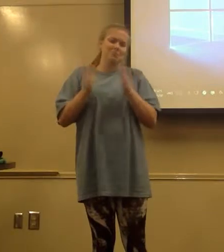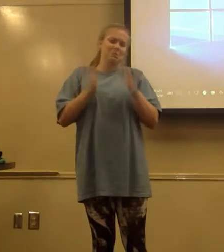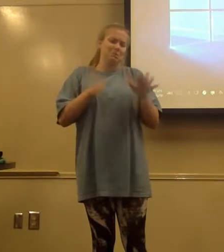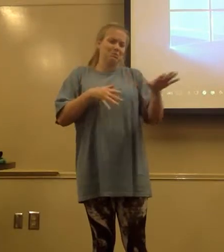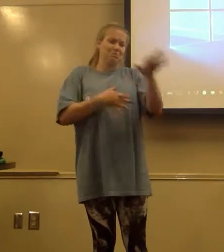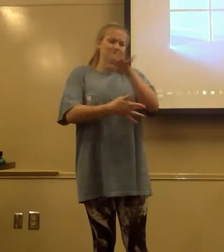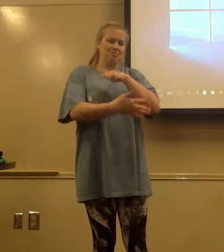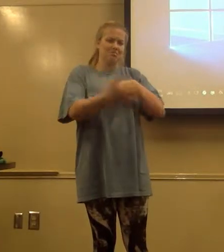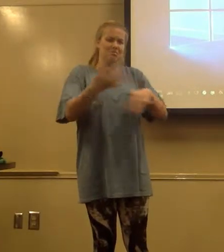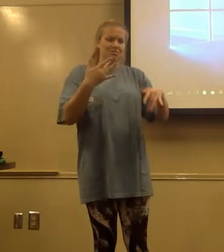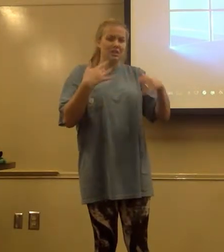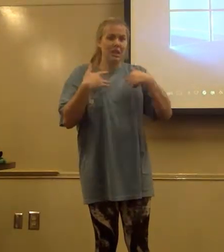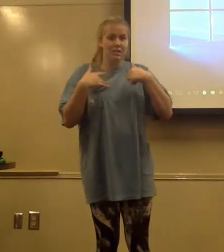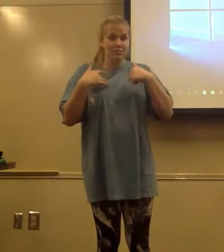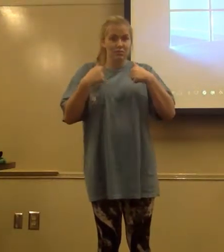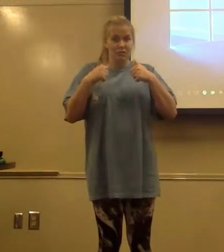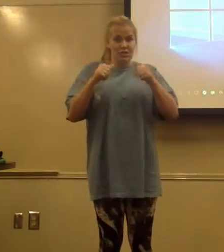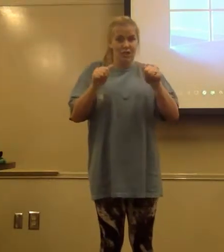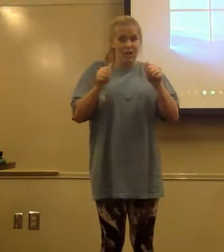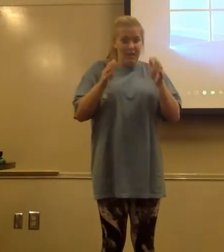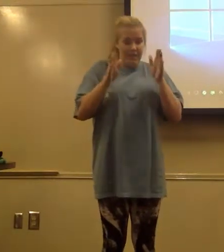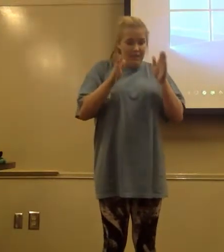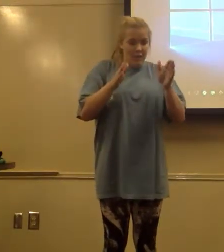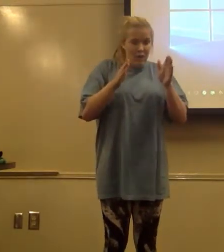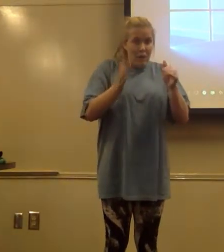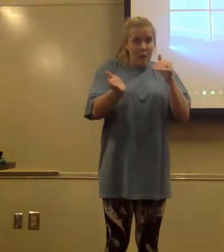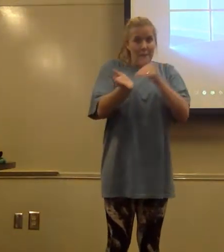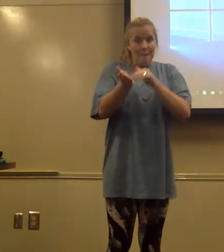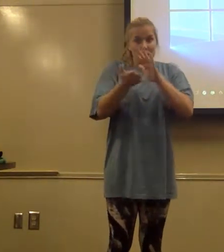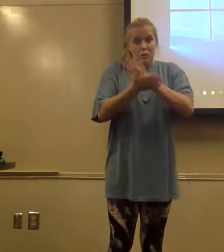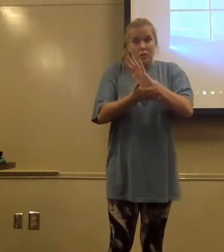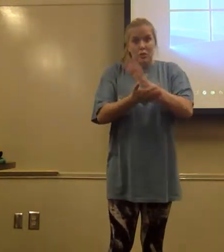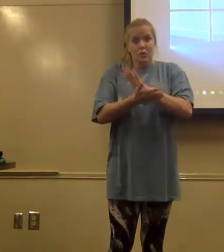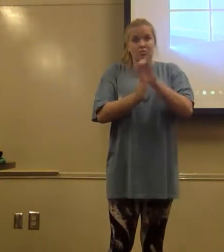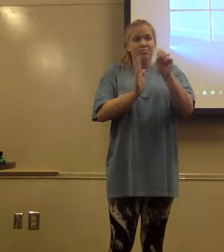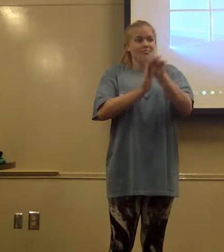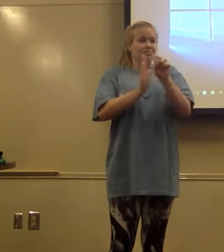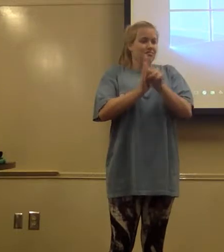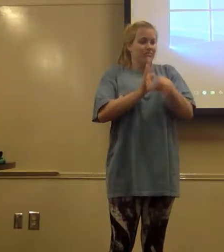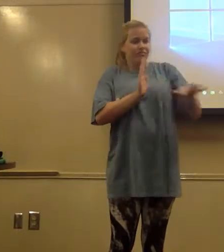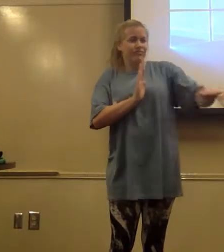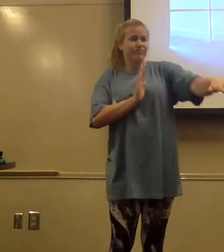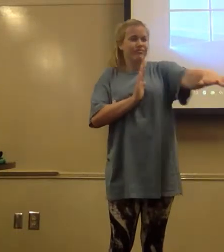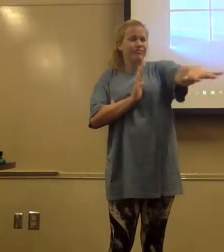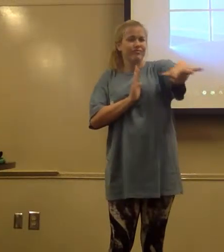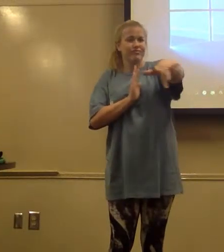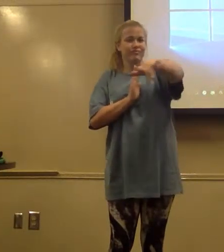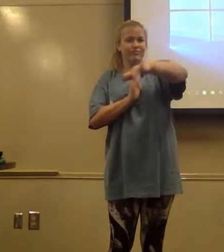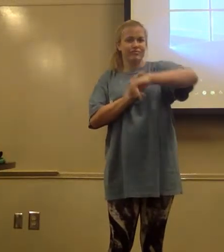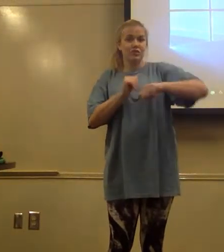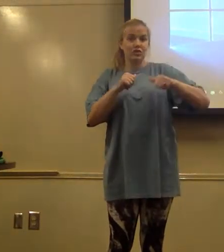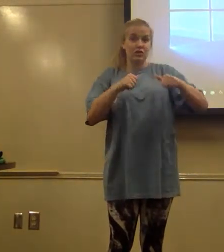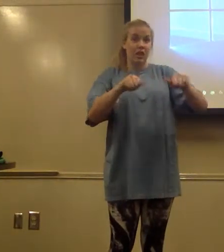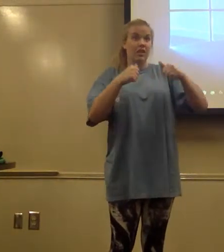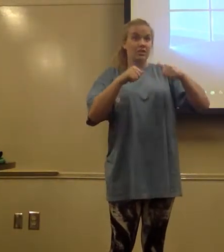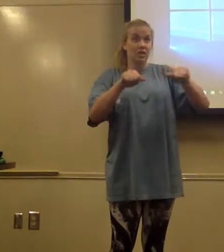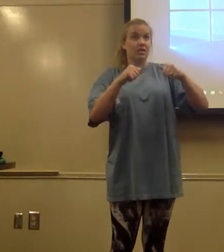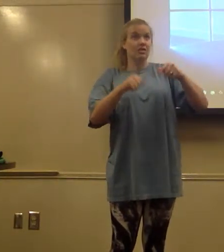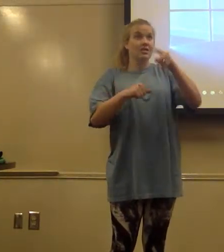trainers effectively, going around speaking at all the medical schools in the States to try to, get the next generation